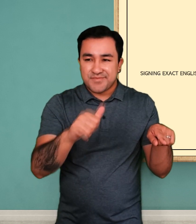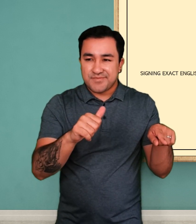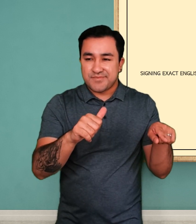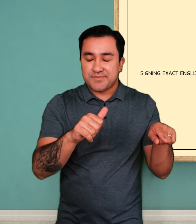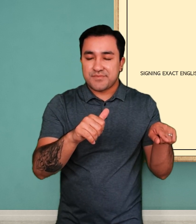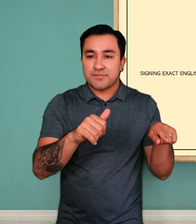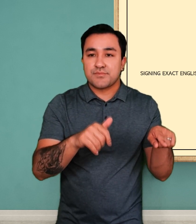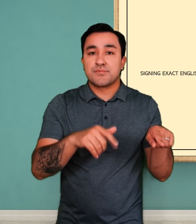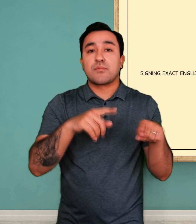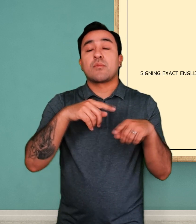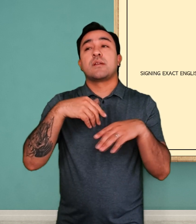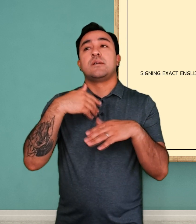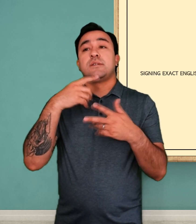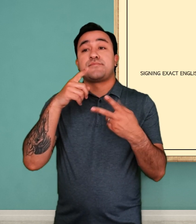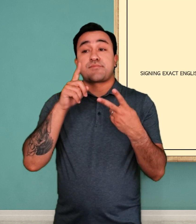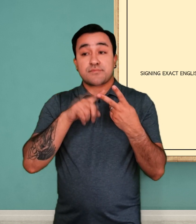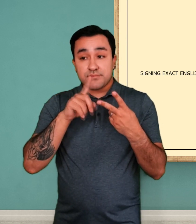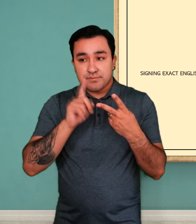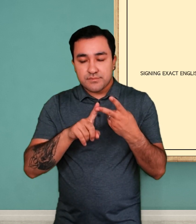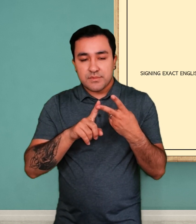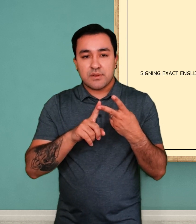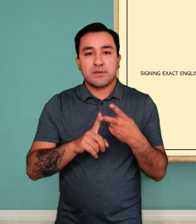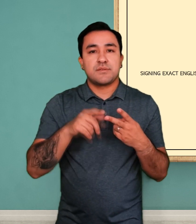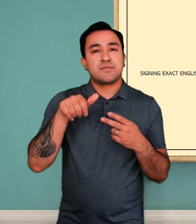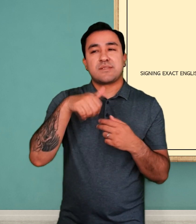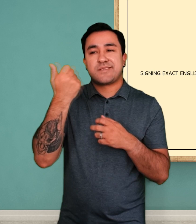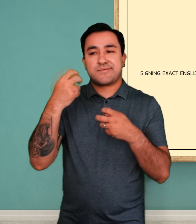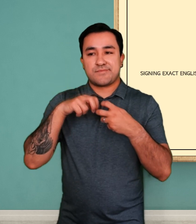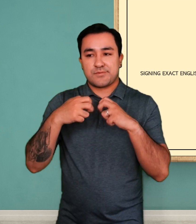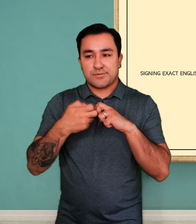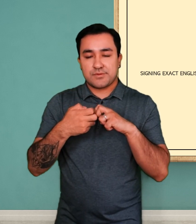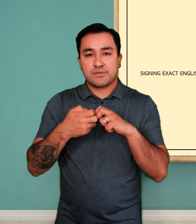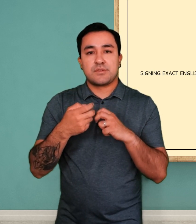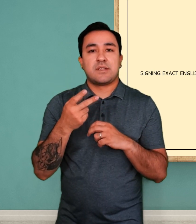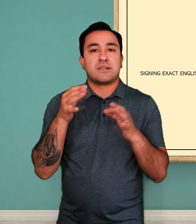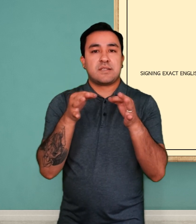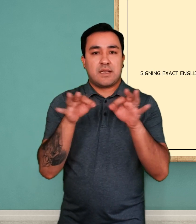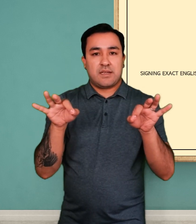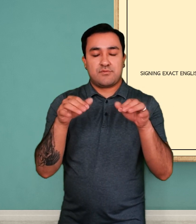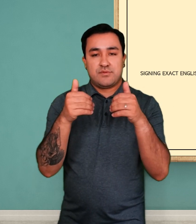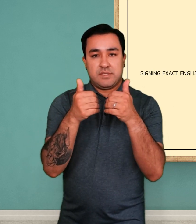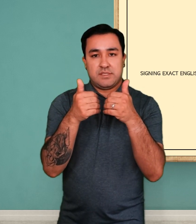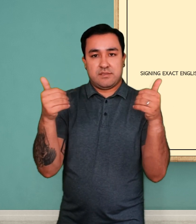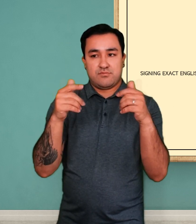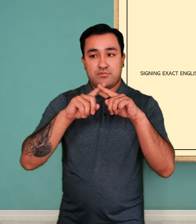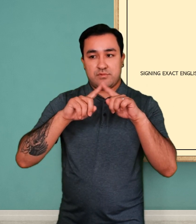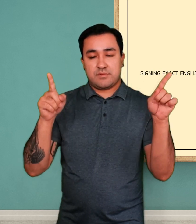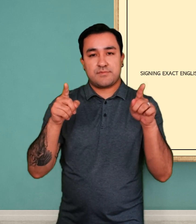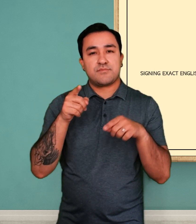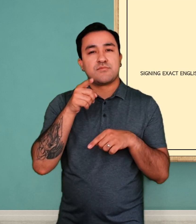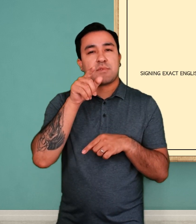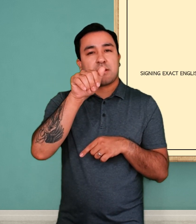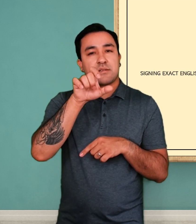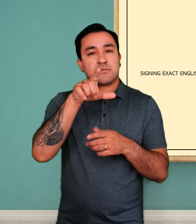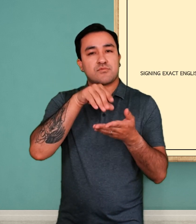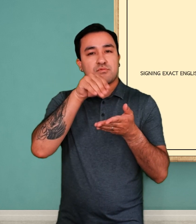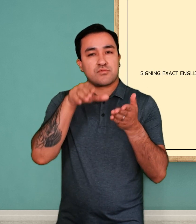In addition to the mouth morpheme issue, there are also language differences. As an ASL student, you probably know already